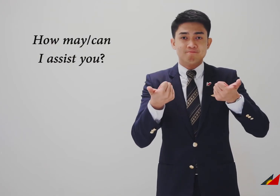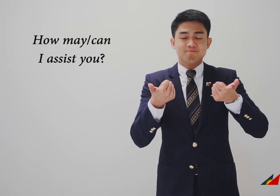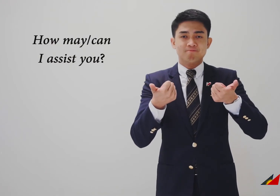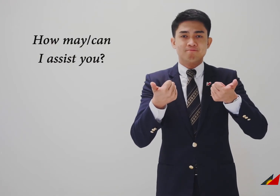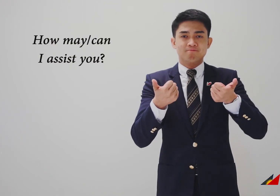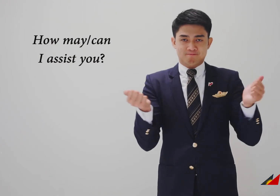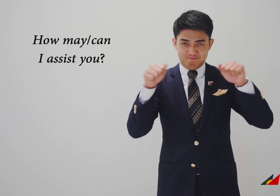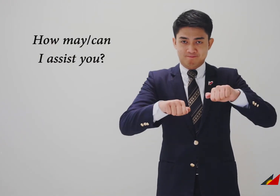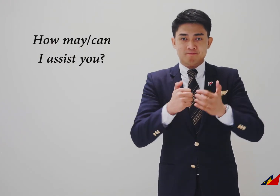How may I assist you?